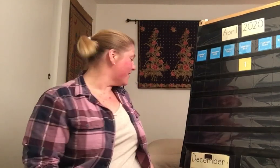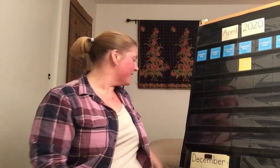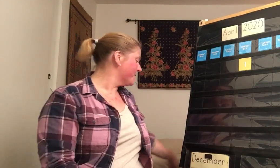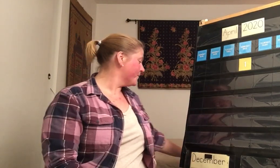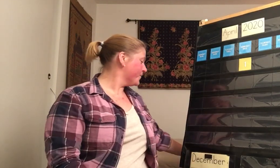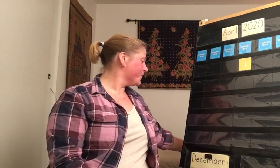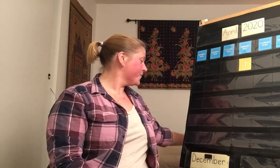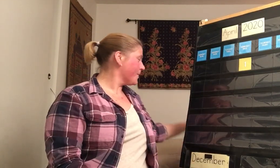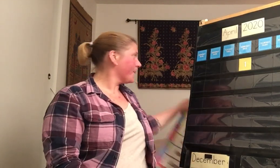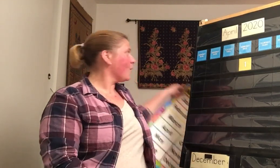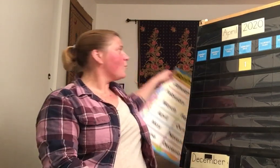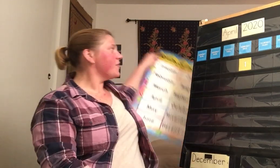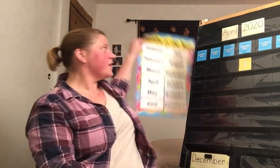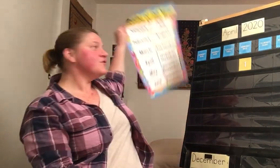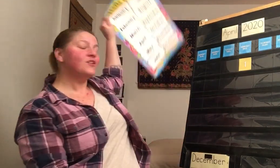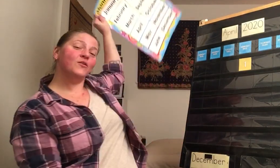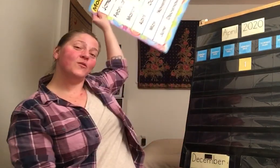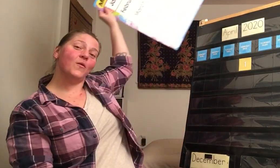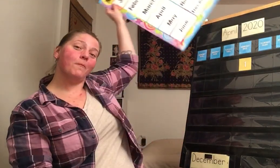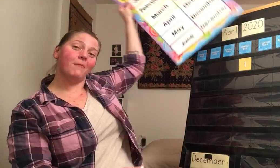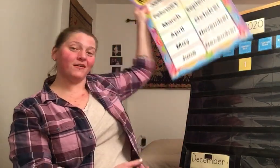song with a new month